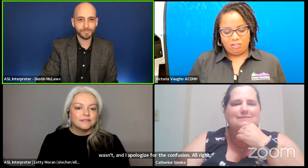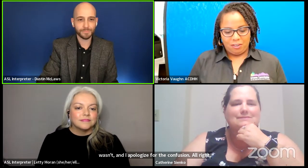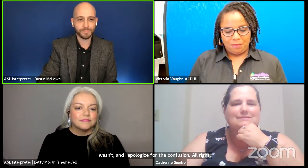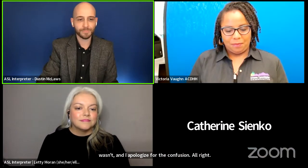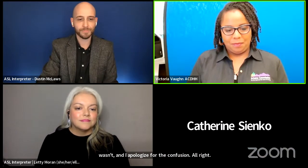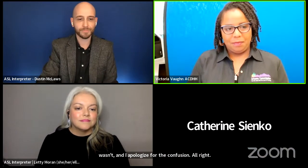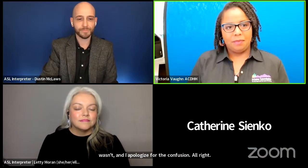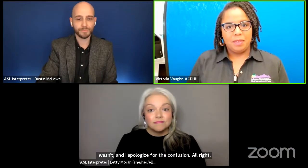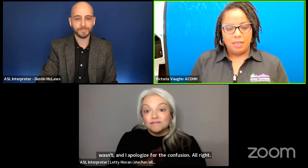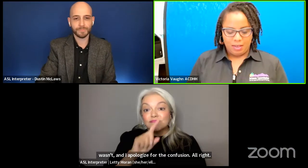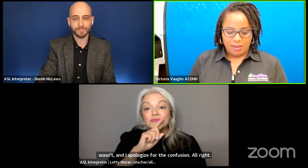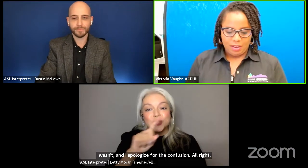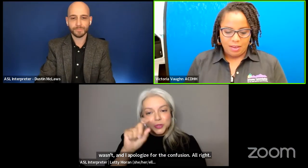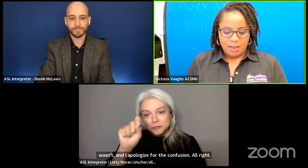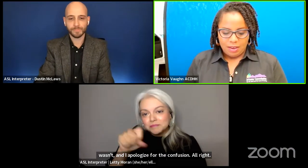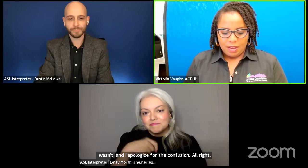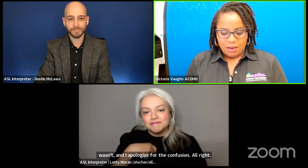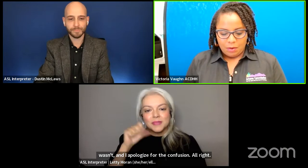Sure.